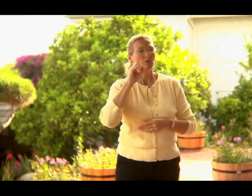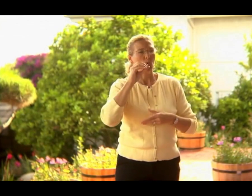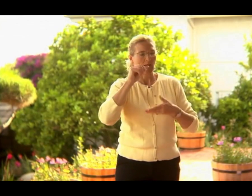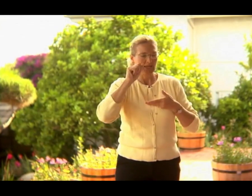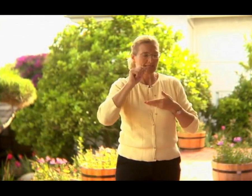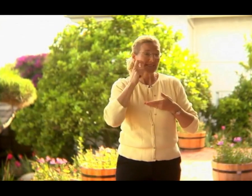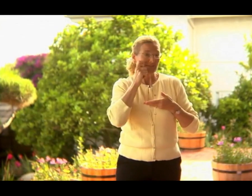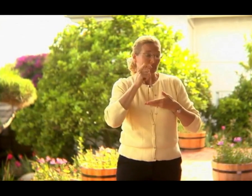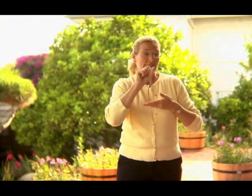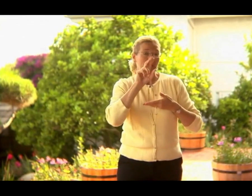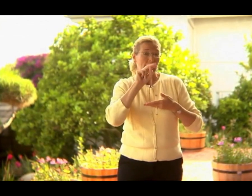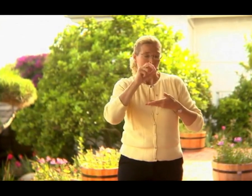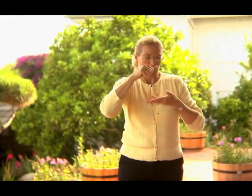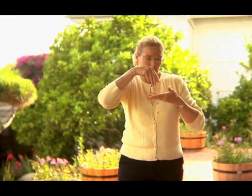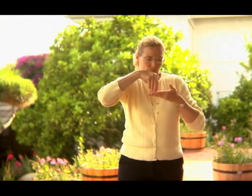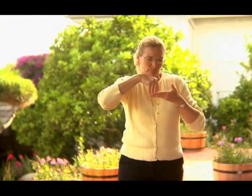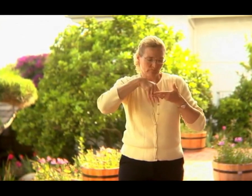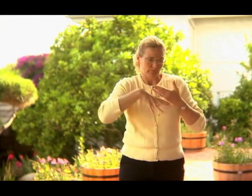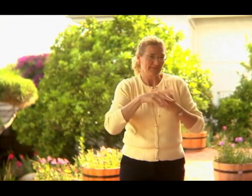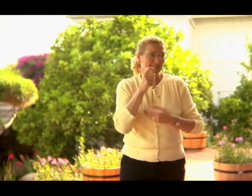to allow time for the sunscreen to bond with your skin.